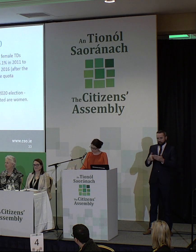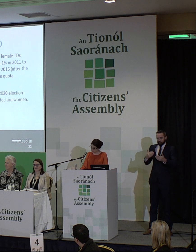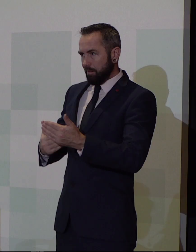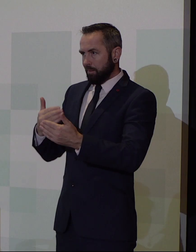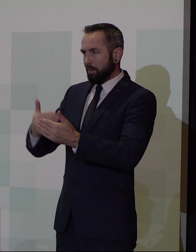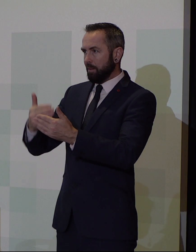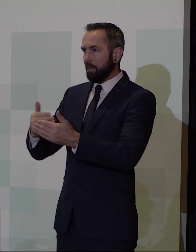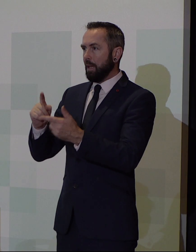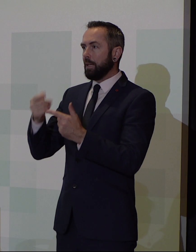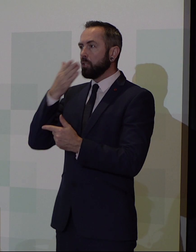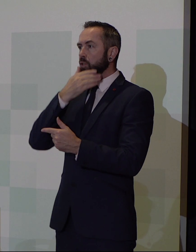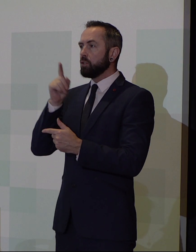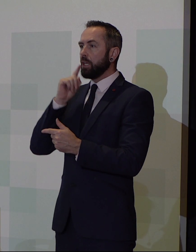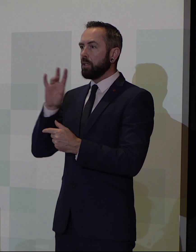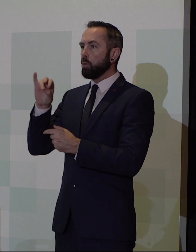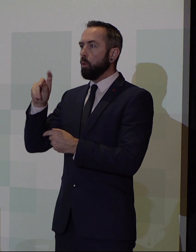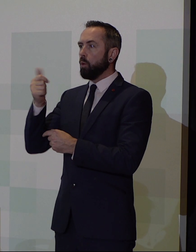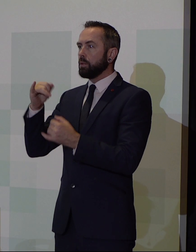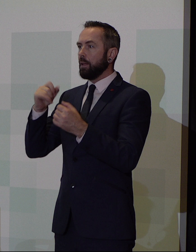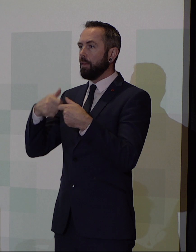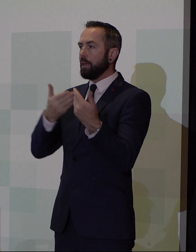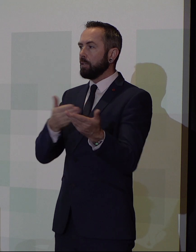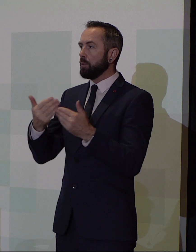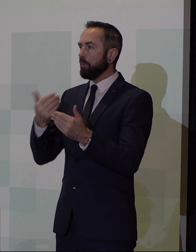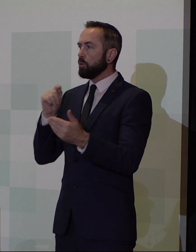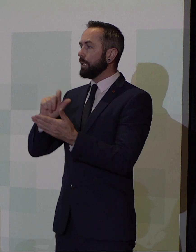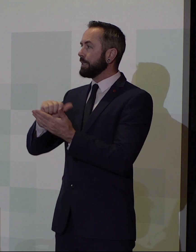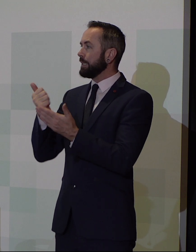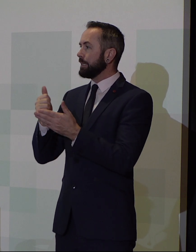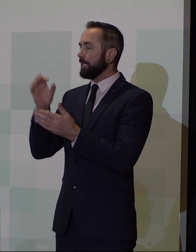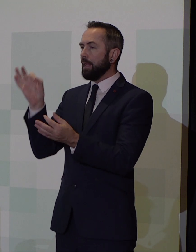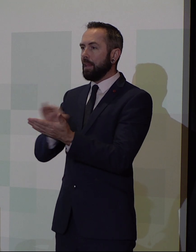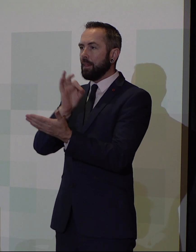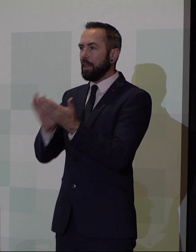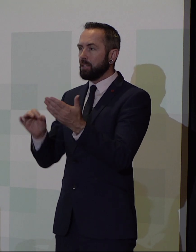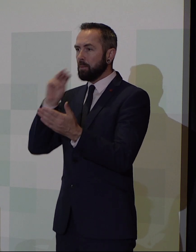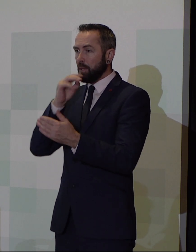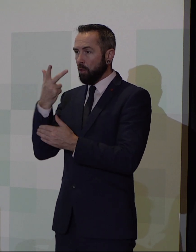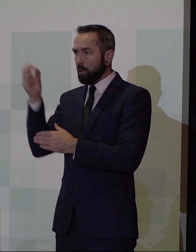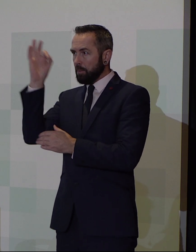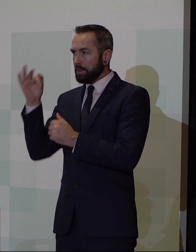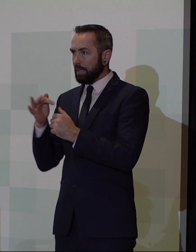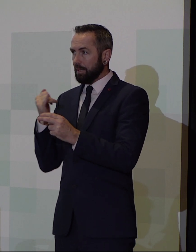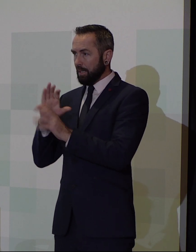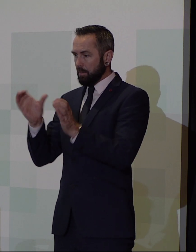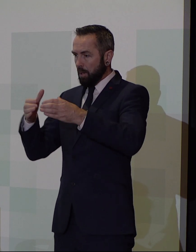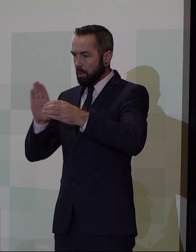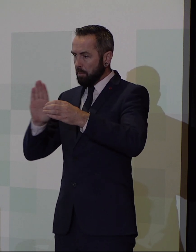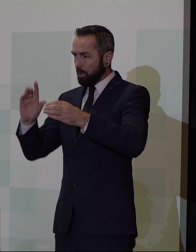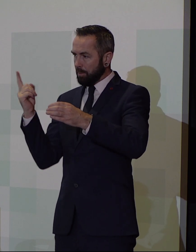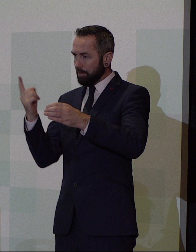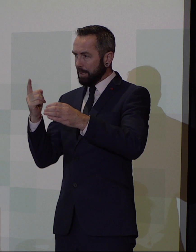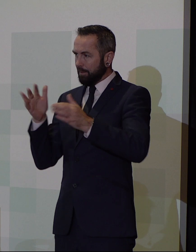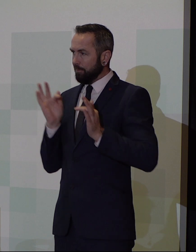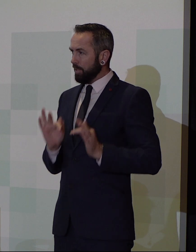quotas, which were introduced before the 2016 general election, mean that at least 30% of candidates in a political party must be